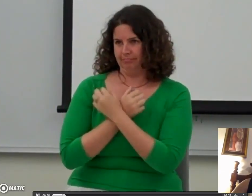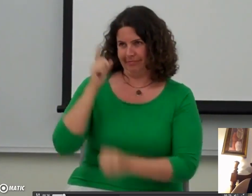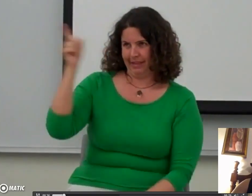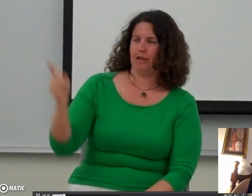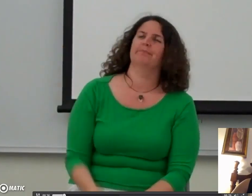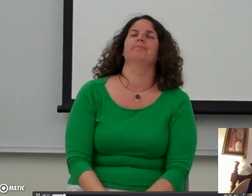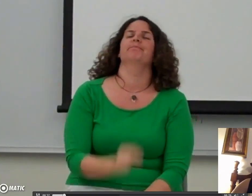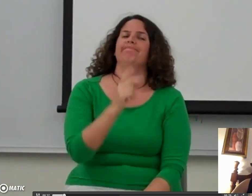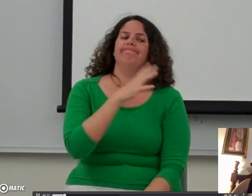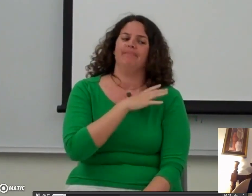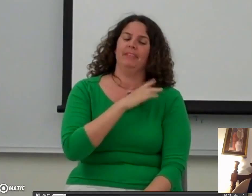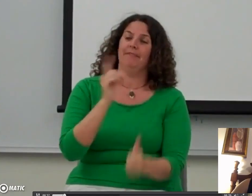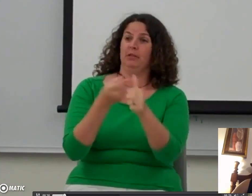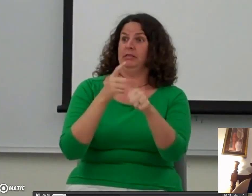I had my first encounter with bears when I went there.